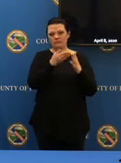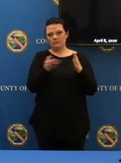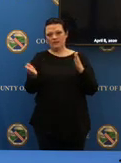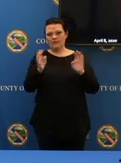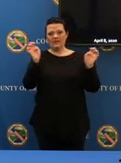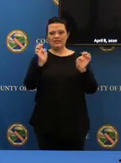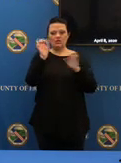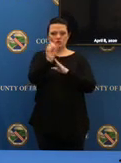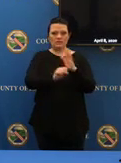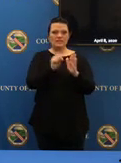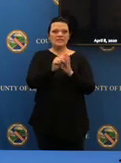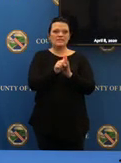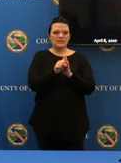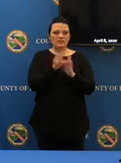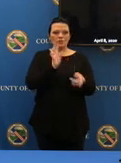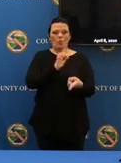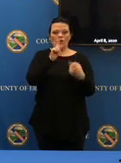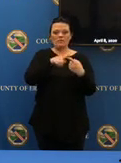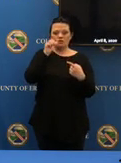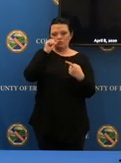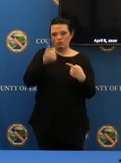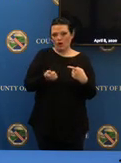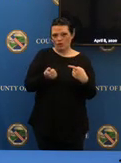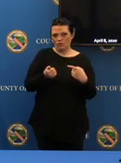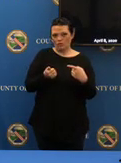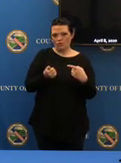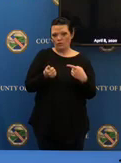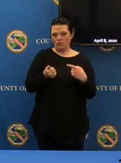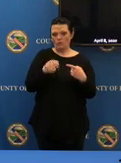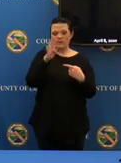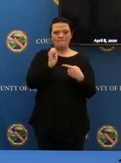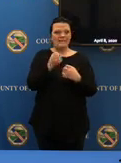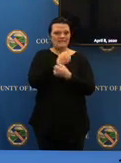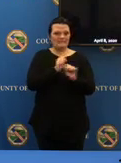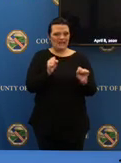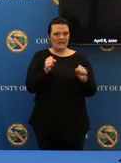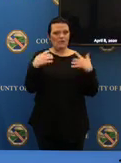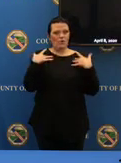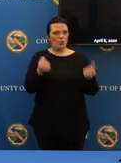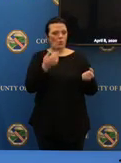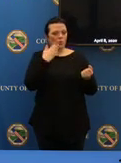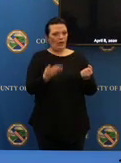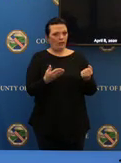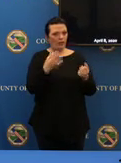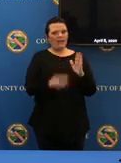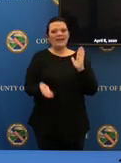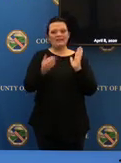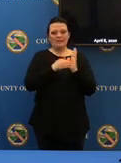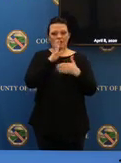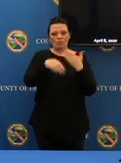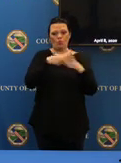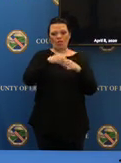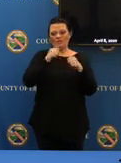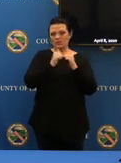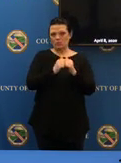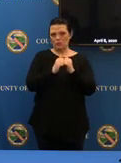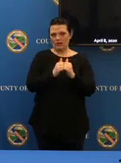Easter season. So until tomorrow, may you be safe, may you be well, and once again, we are all in this